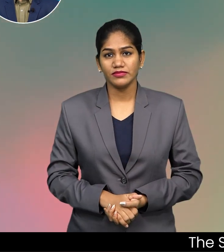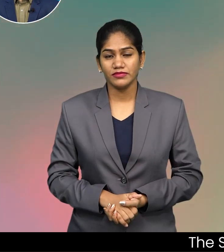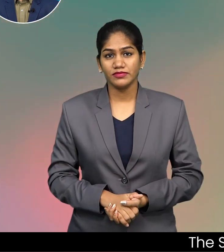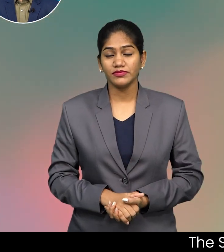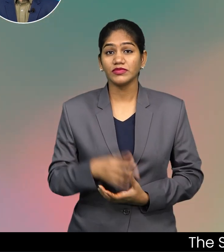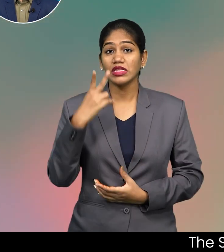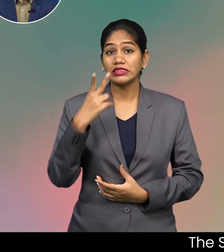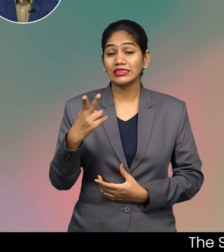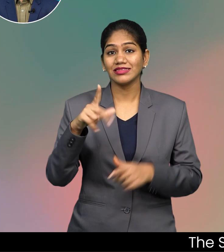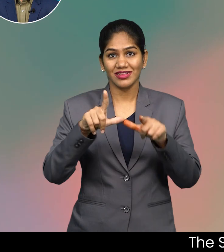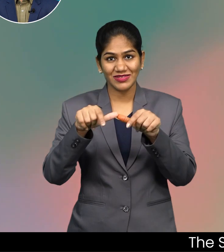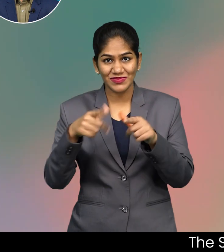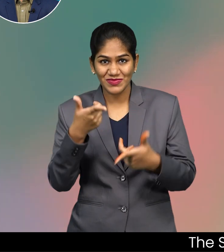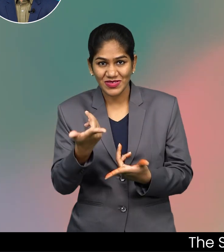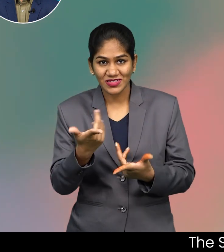The Second Congress